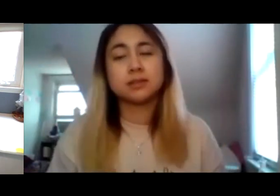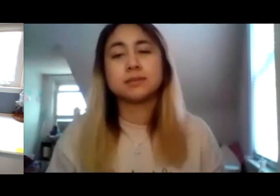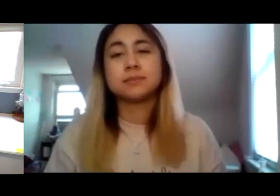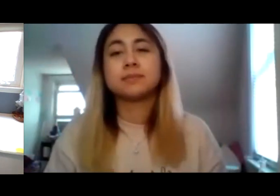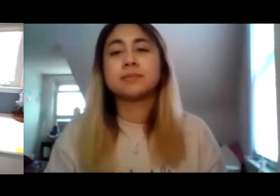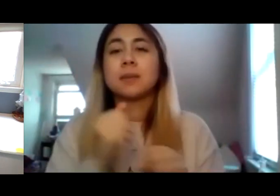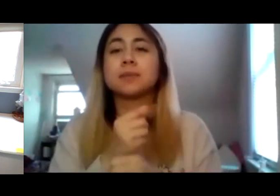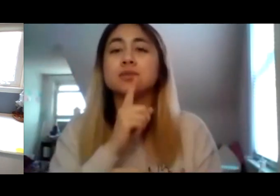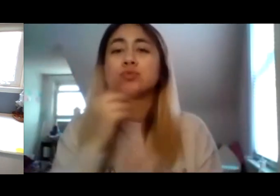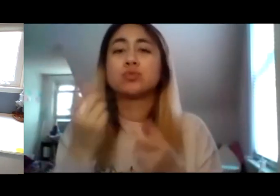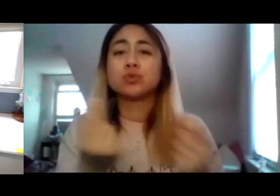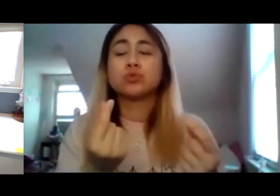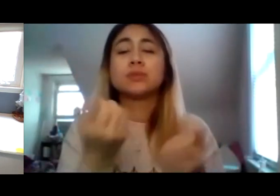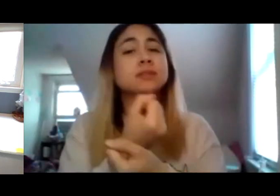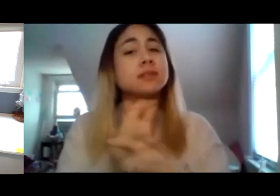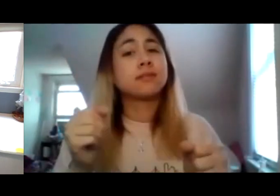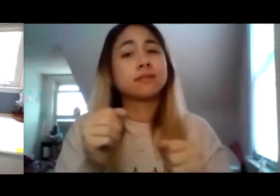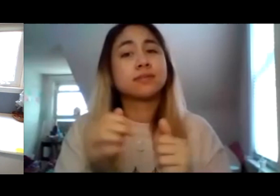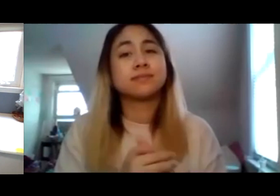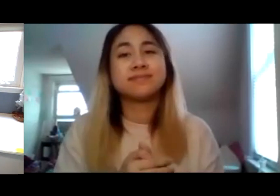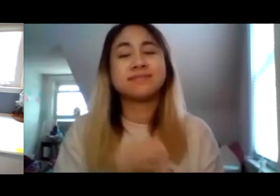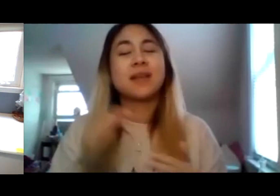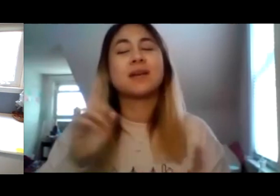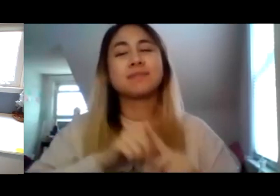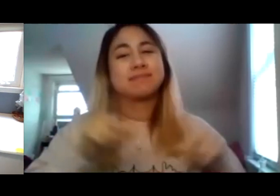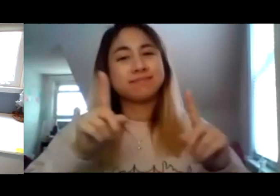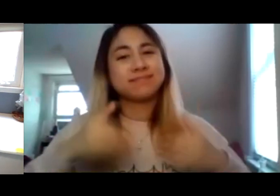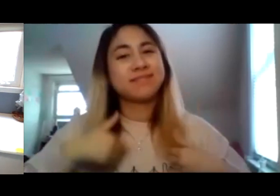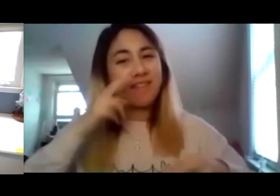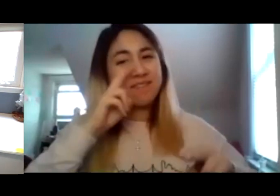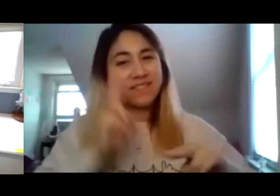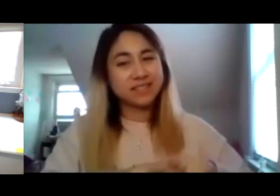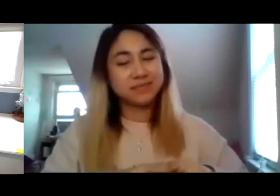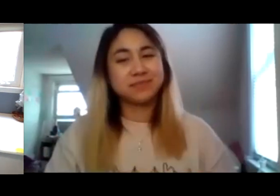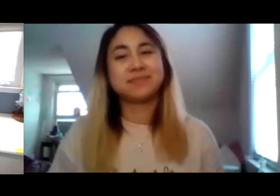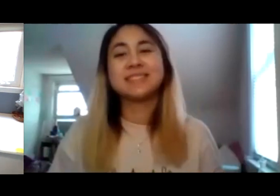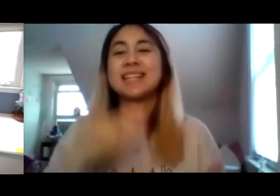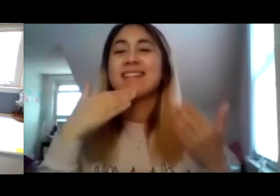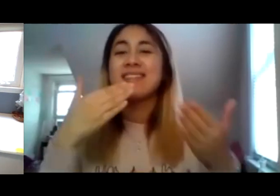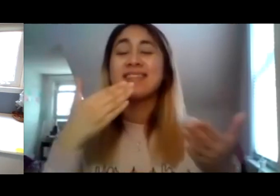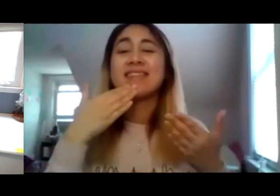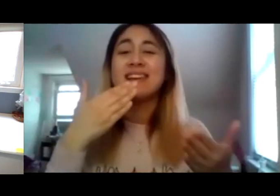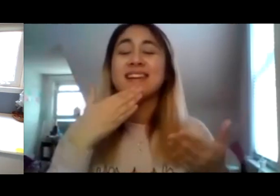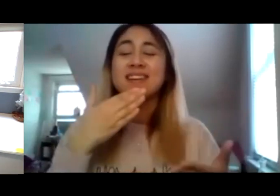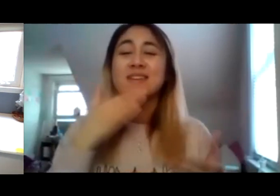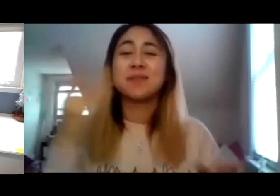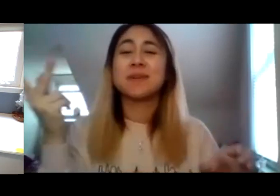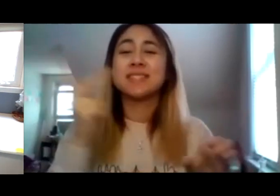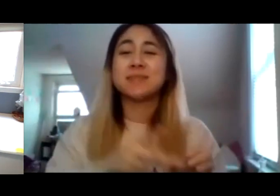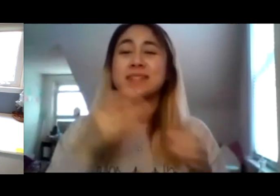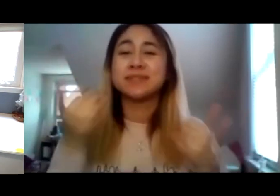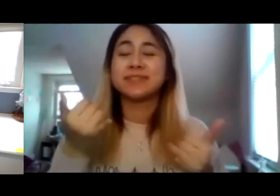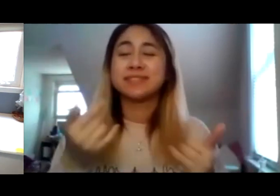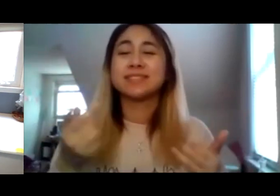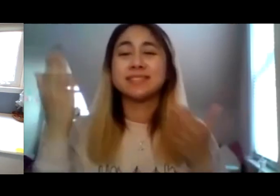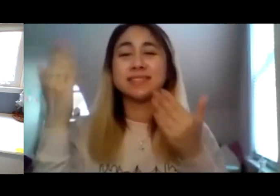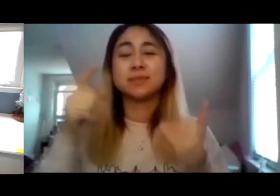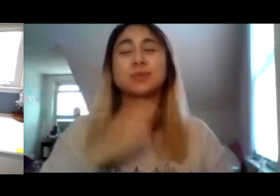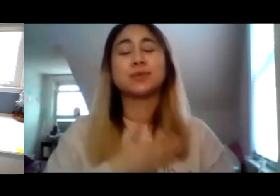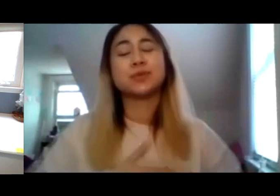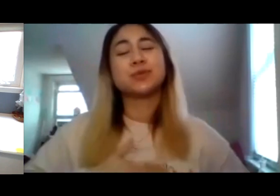do is safe and have fun. All right. Thank you everybody so much for tuning in. Hope you